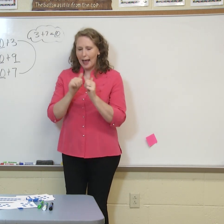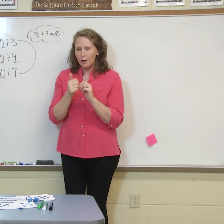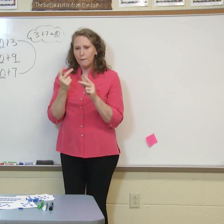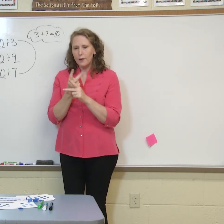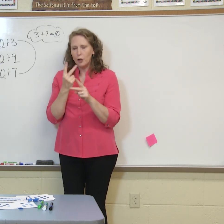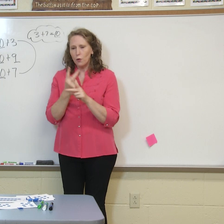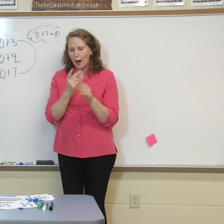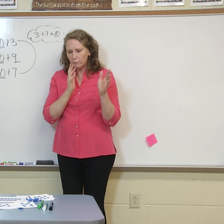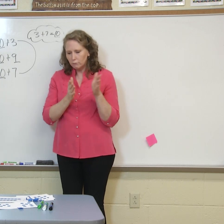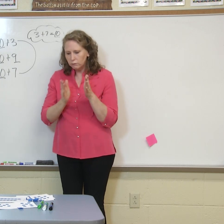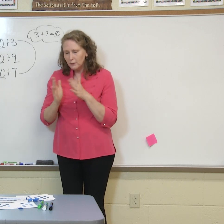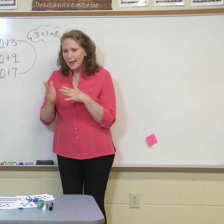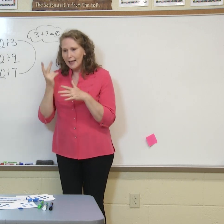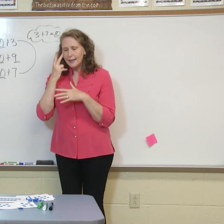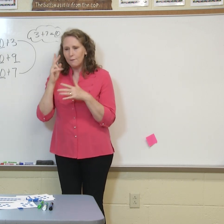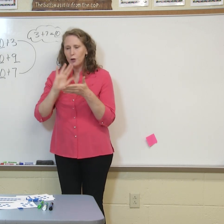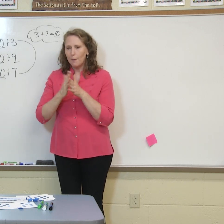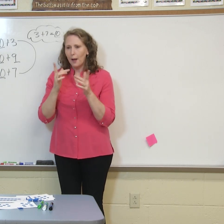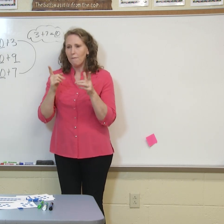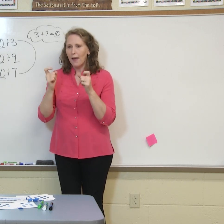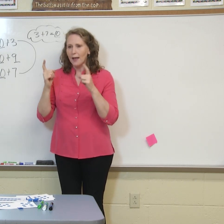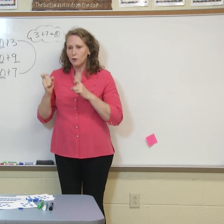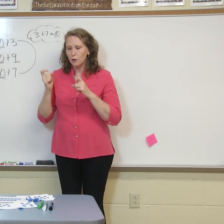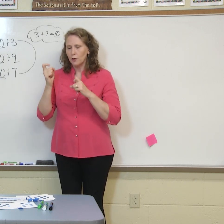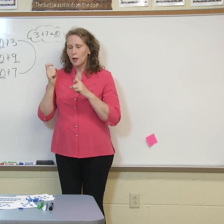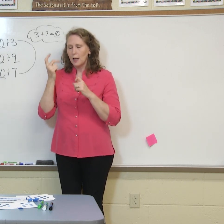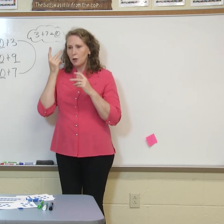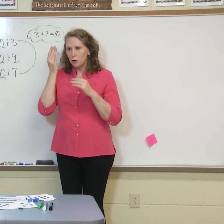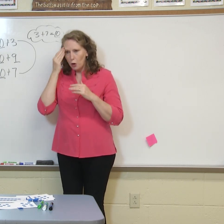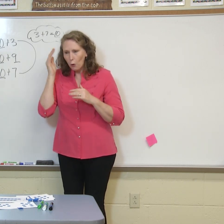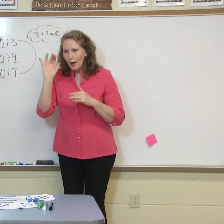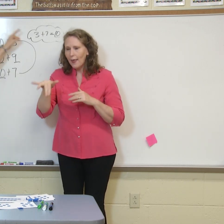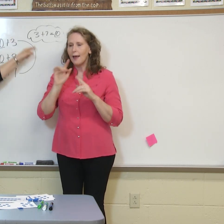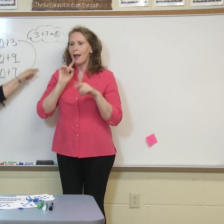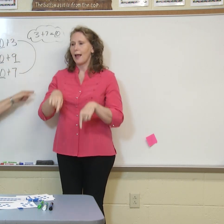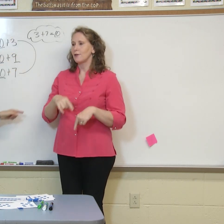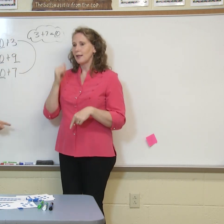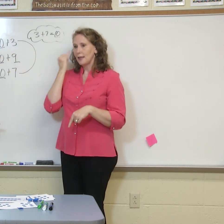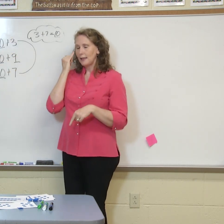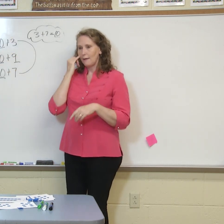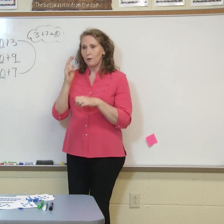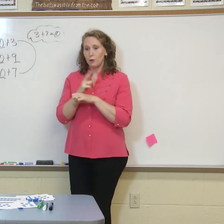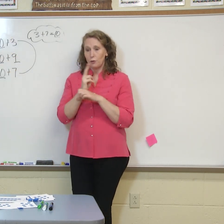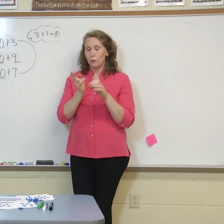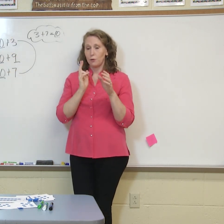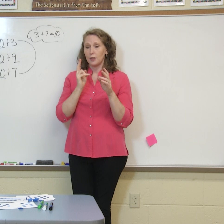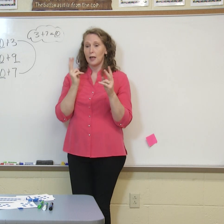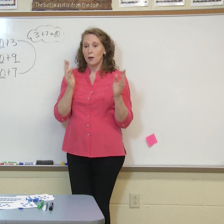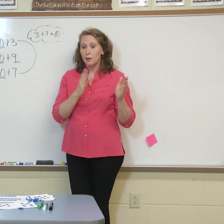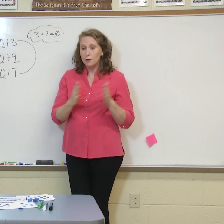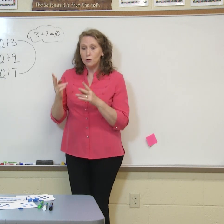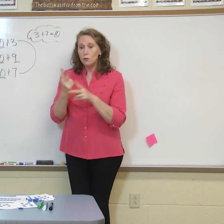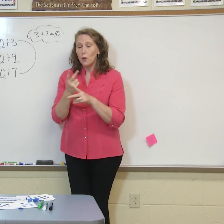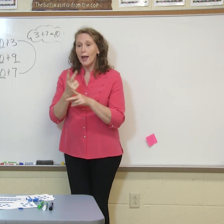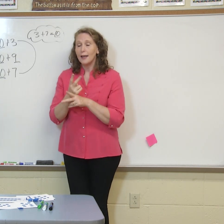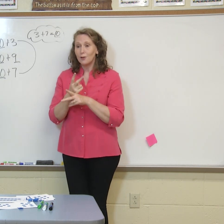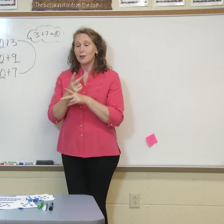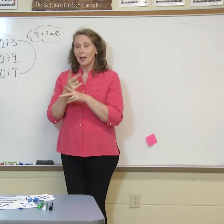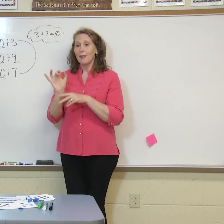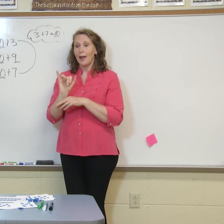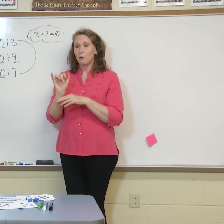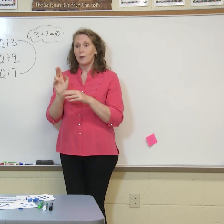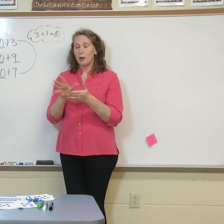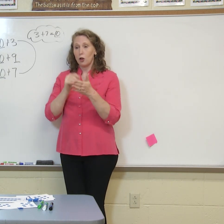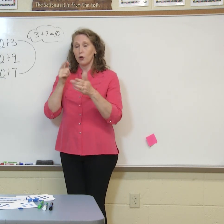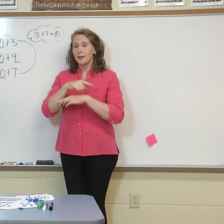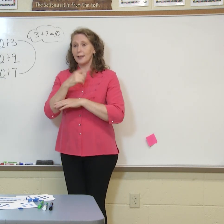how quick you can get. As a matter of fact, I bet if you use strategies like we talked about today, you could make your